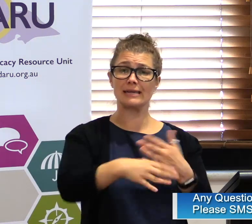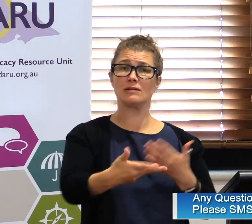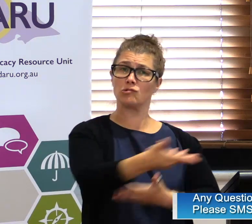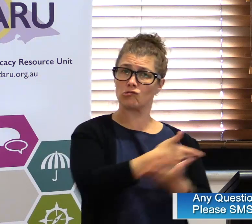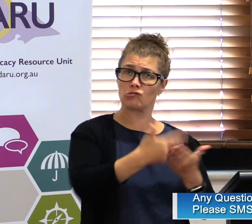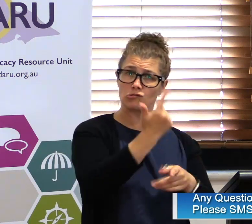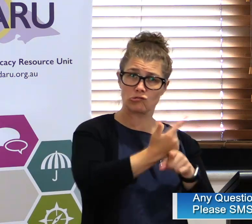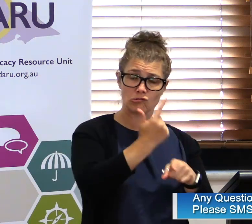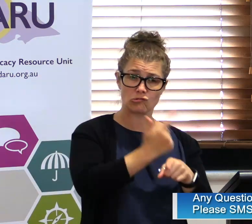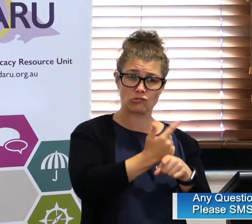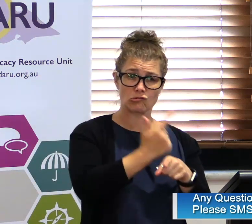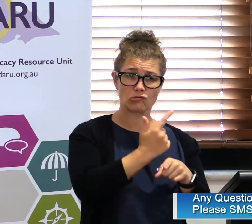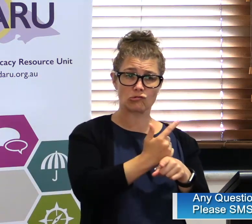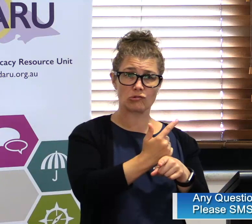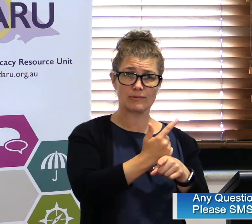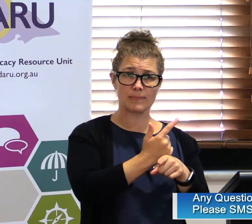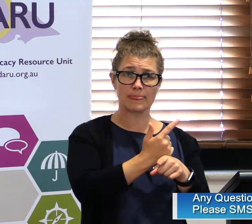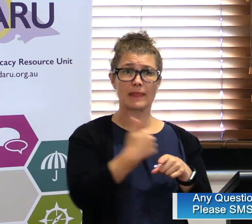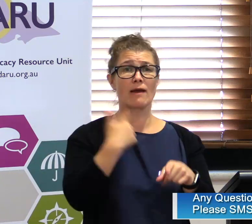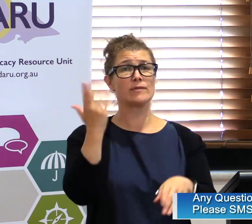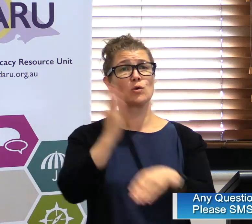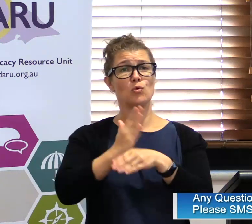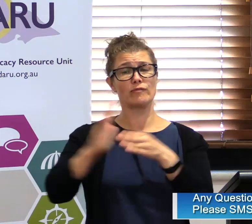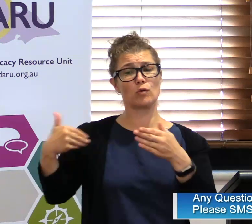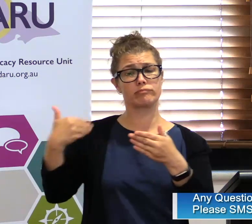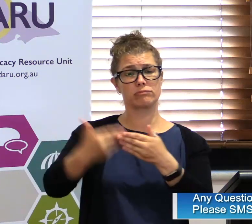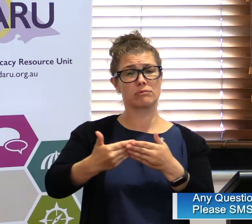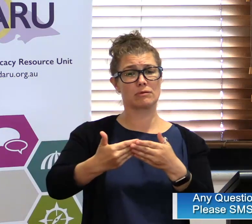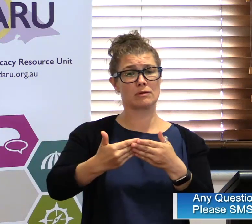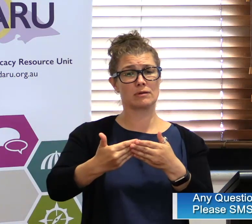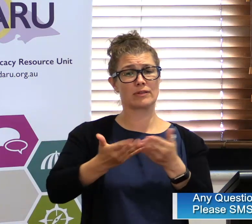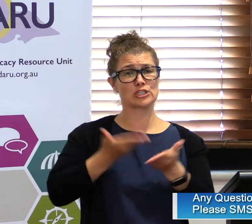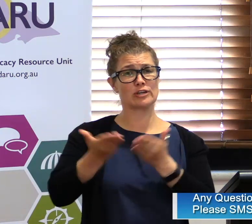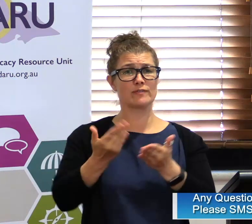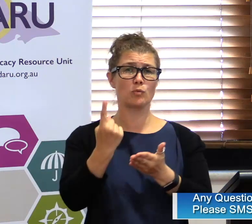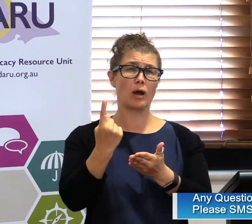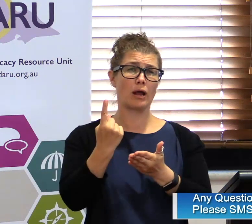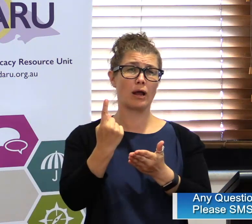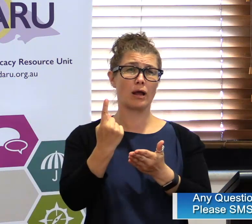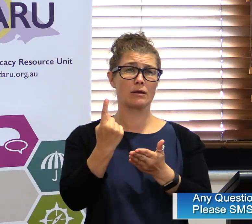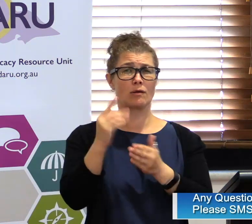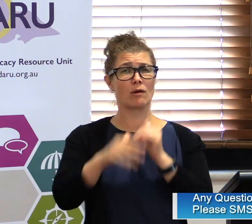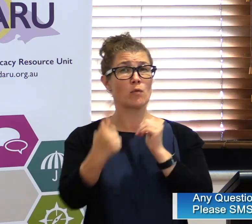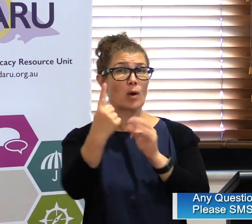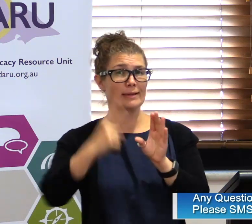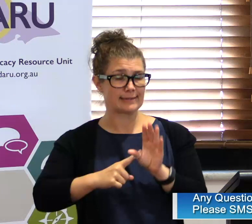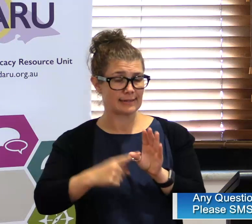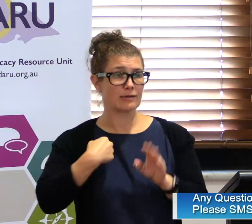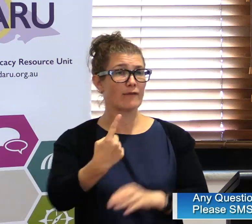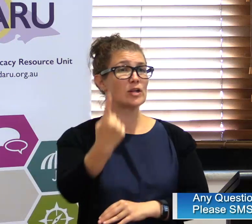conversation. I've worked for the service for about a year and maybe more. What I've